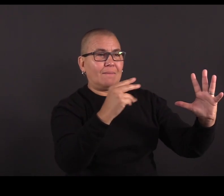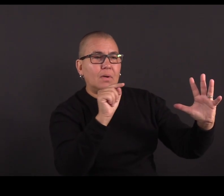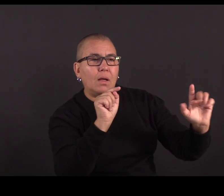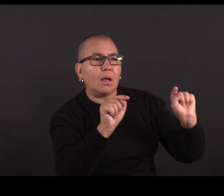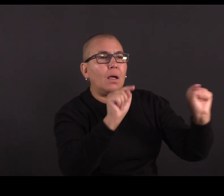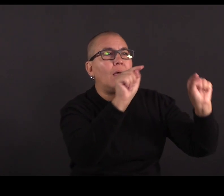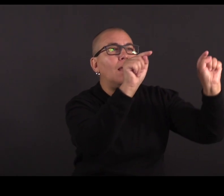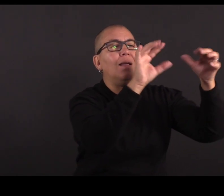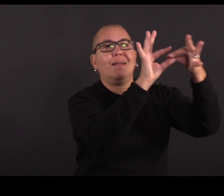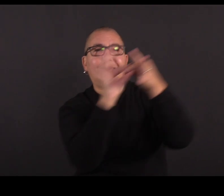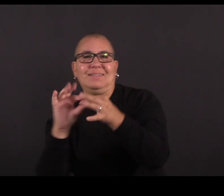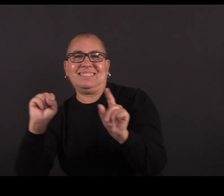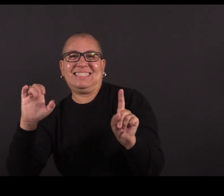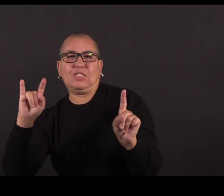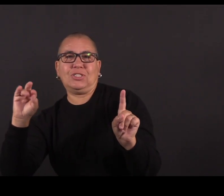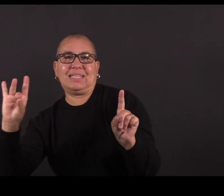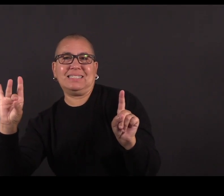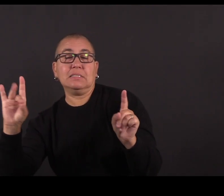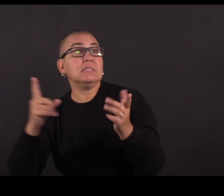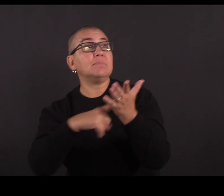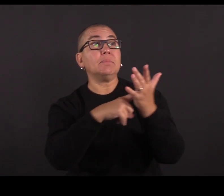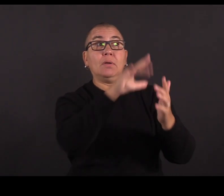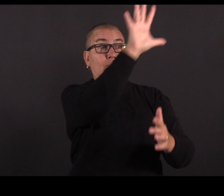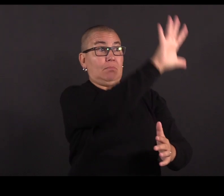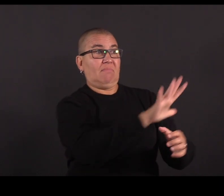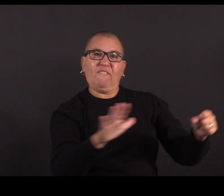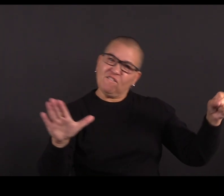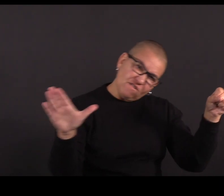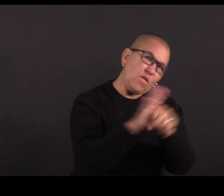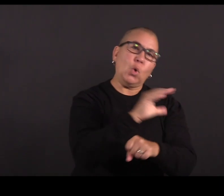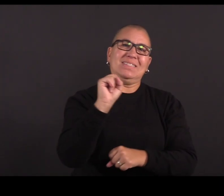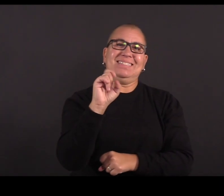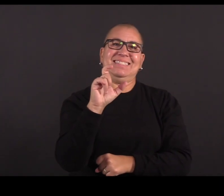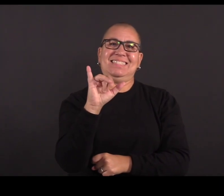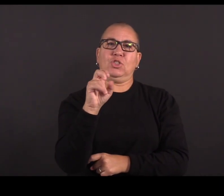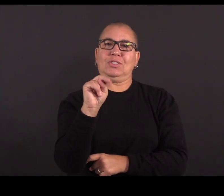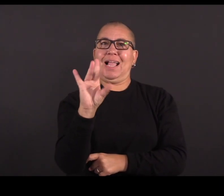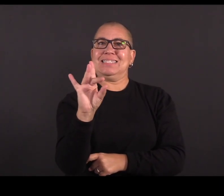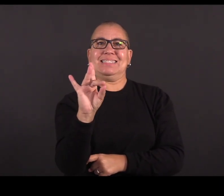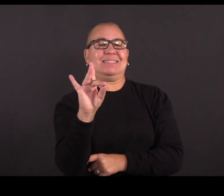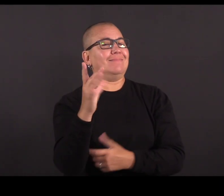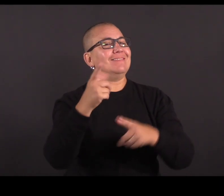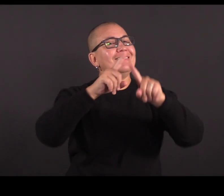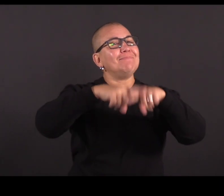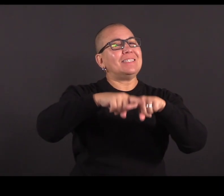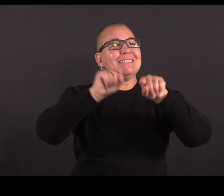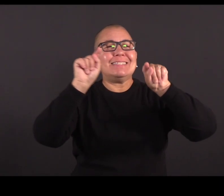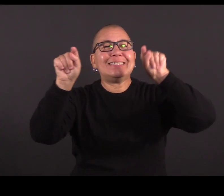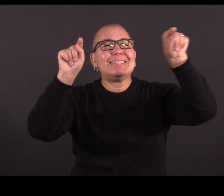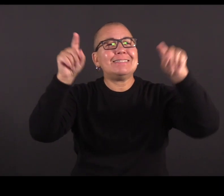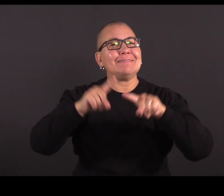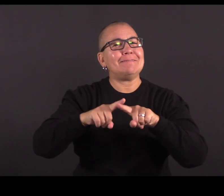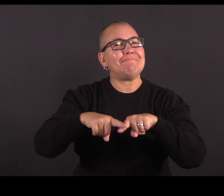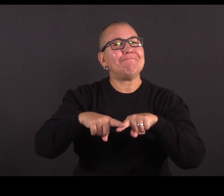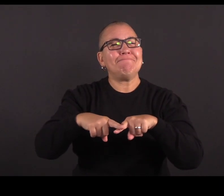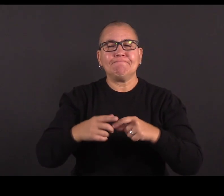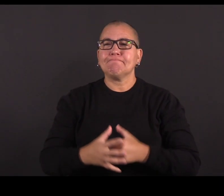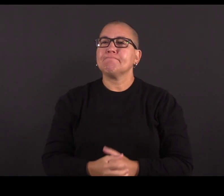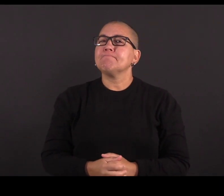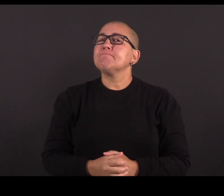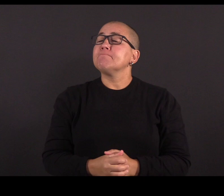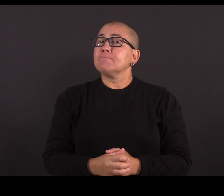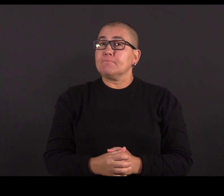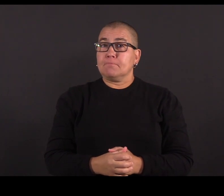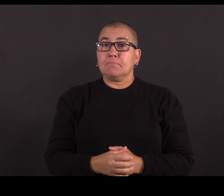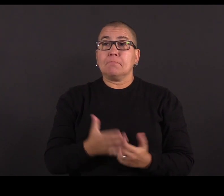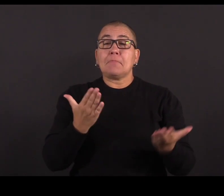Sometimes an entire building will carry the Project 8 Section 8 subsidy, and sometimes the